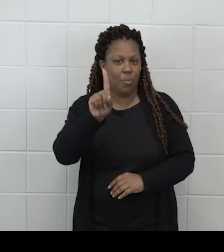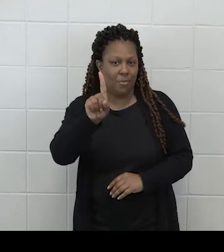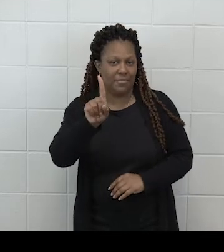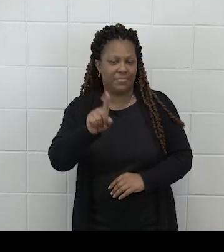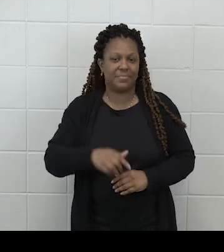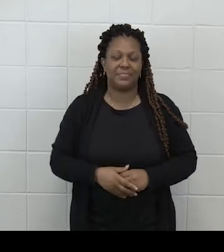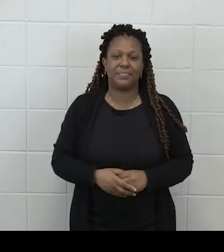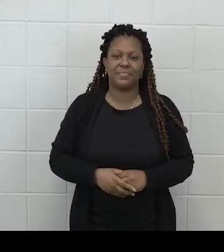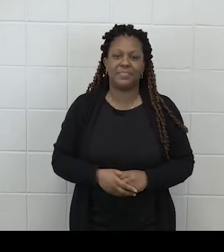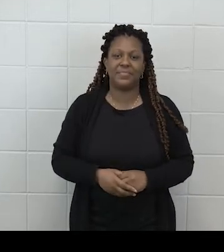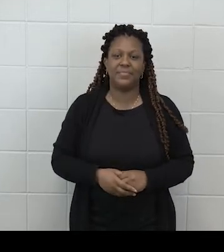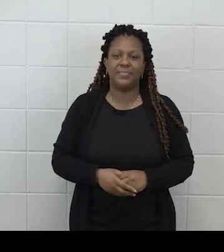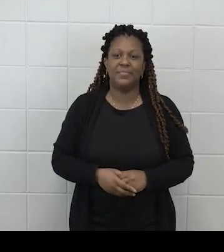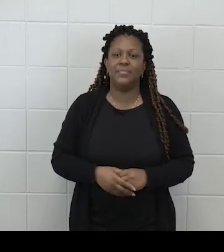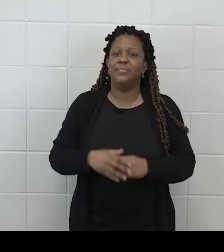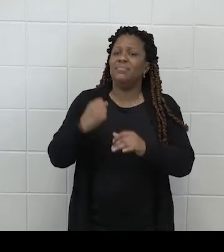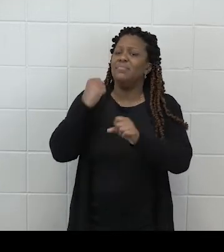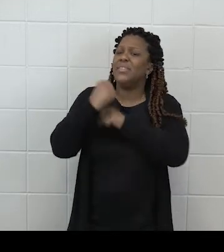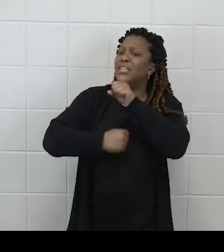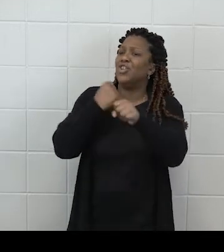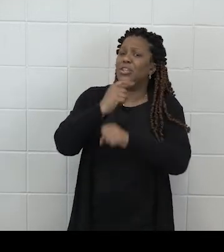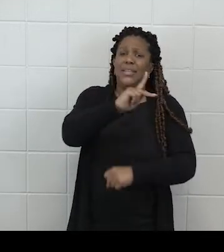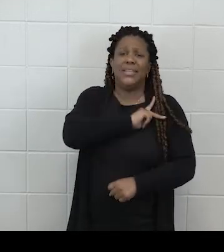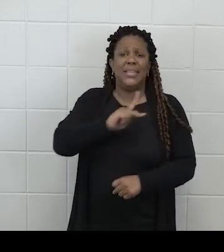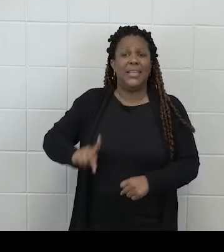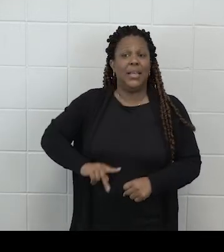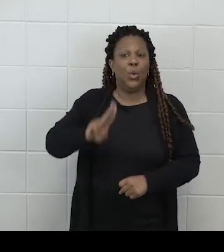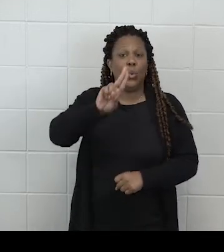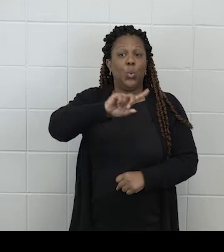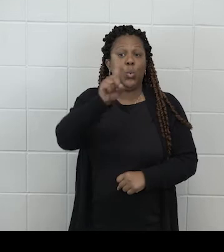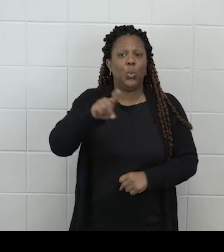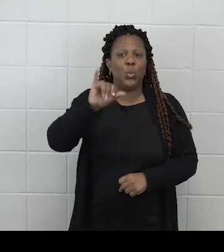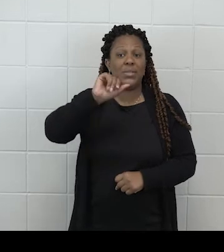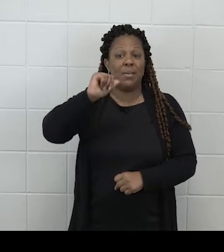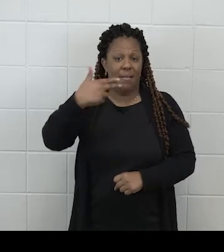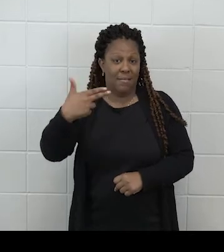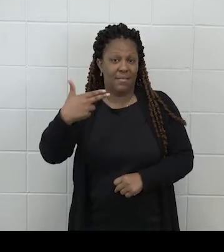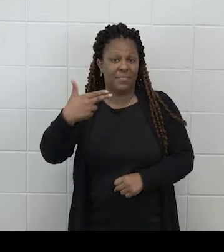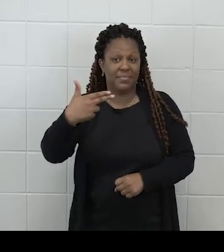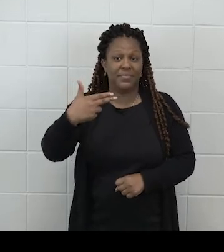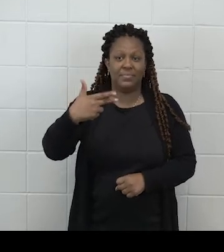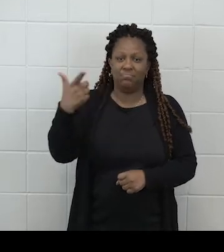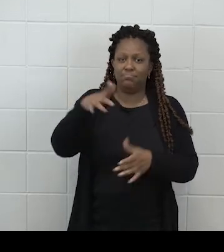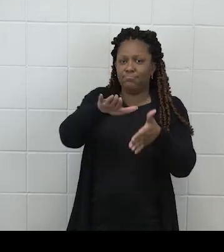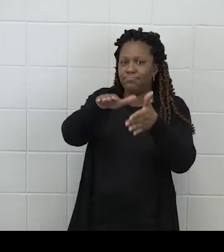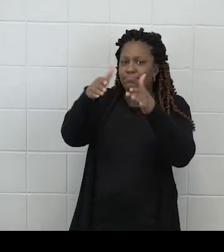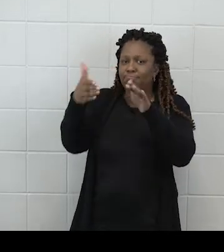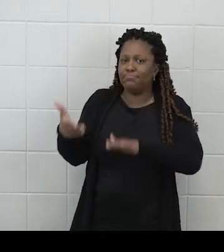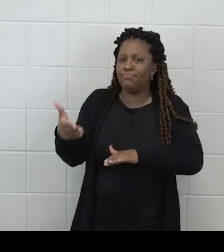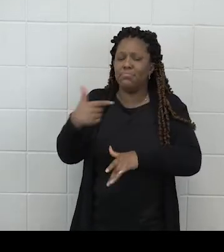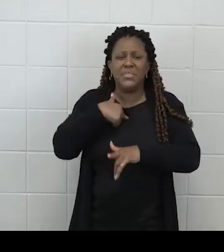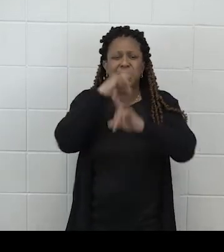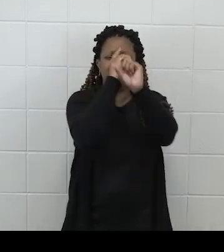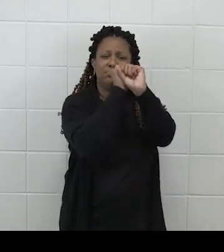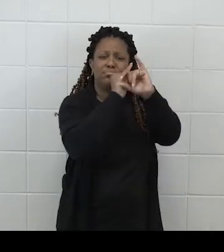In the year that King Uzziah died, I saw the Lord sitting on a throne, high and lofty, and the hem